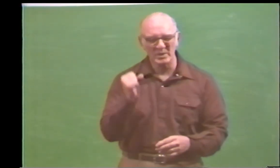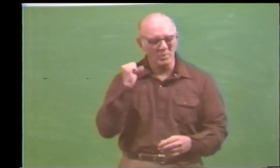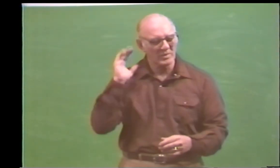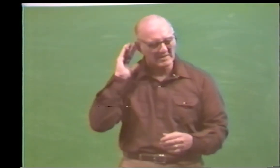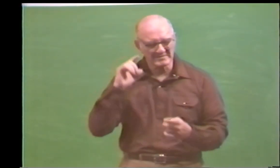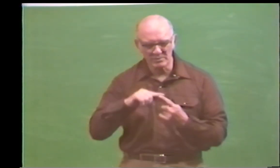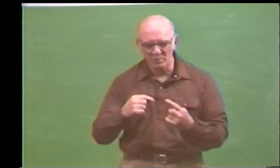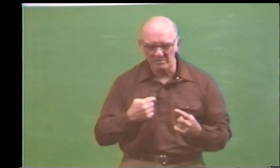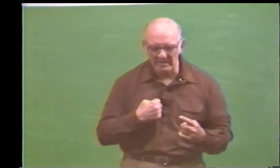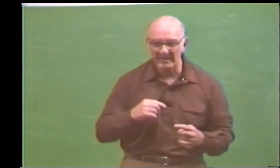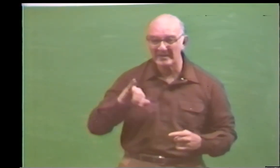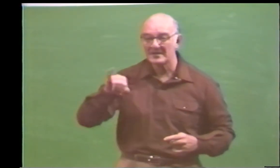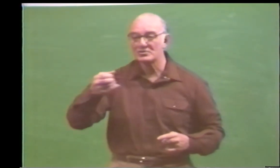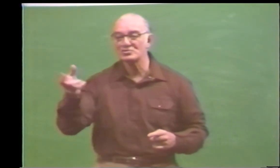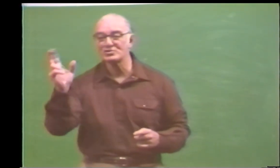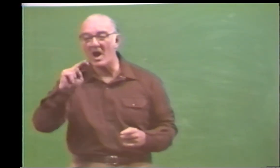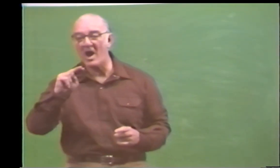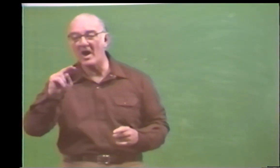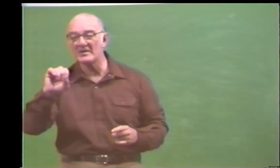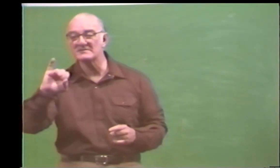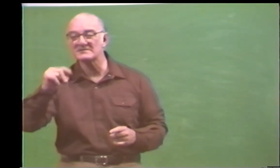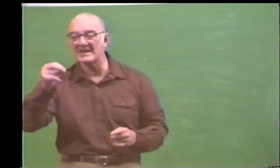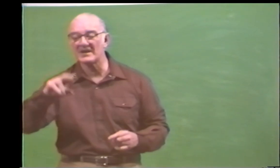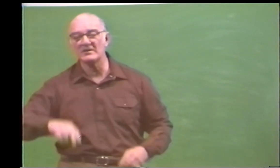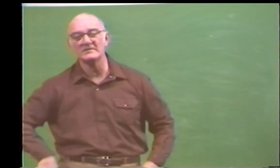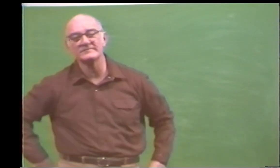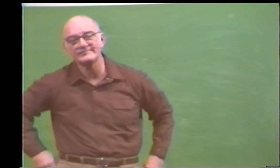won't listen to me. Von Singer